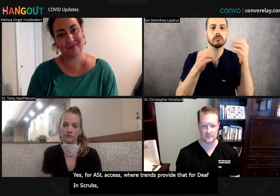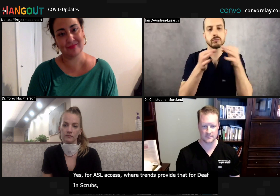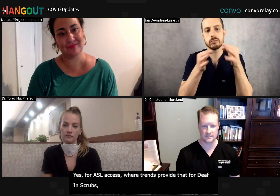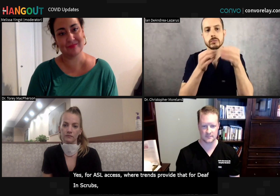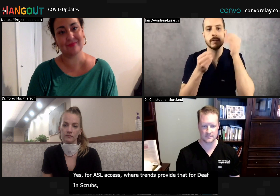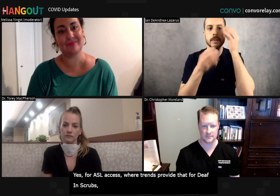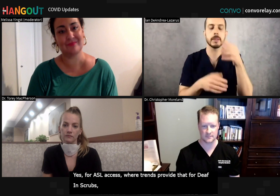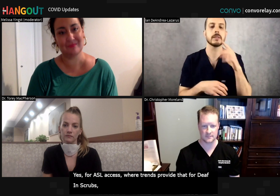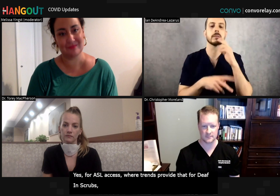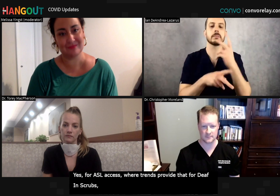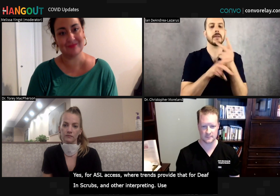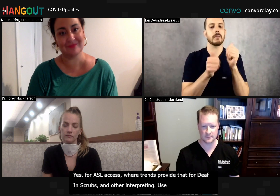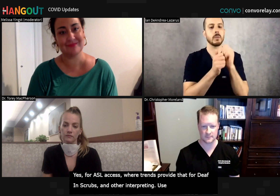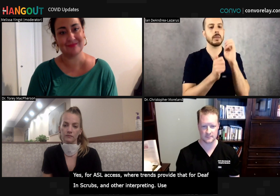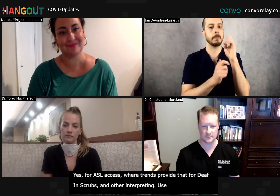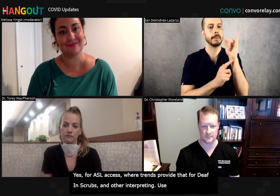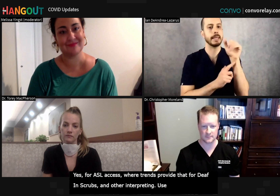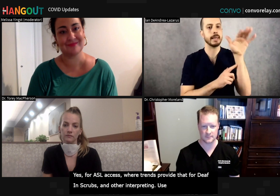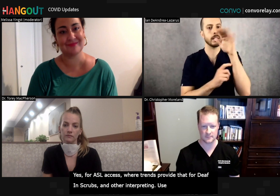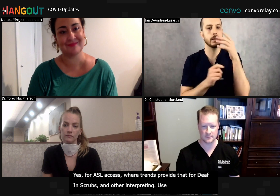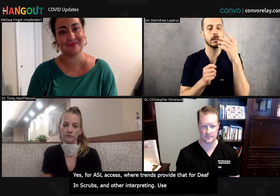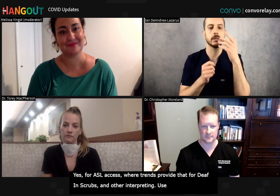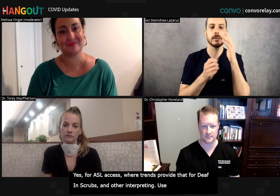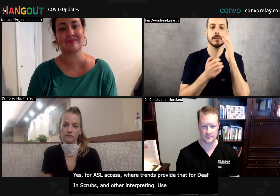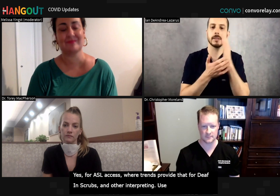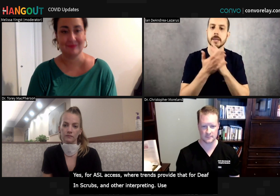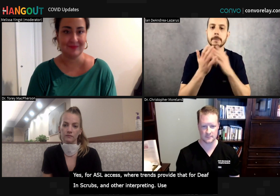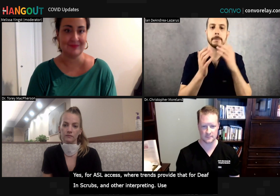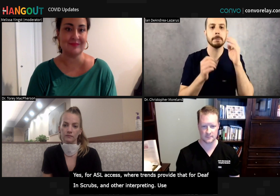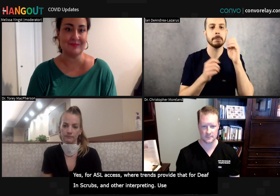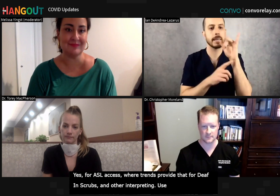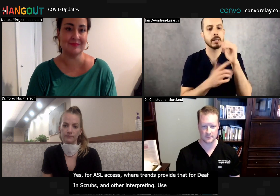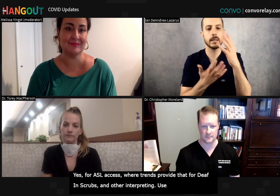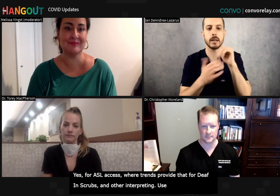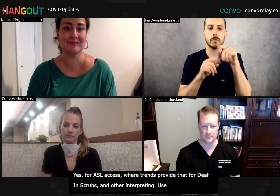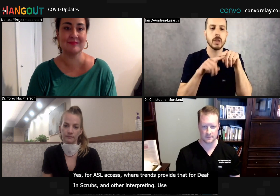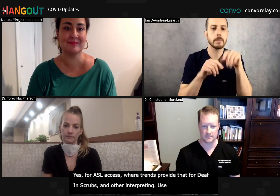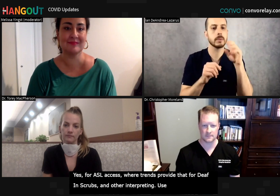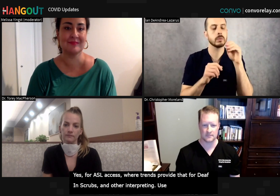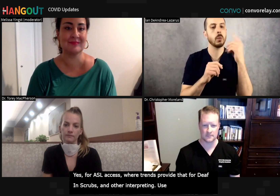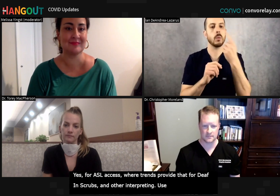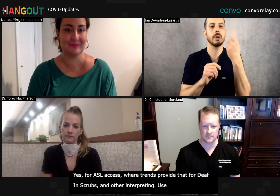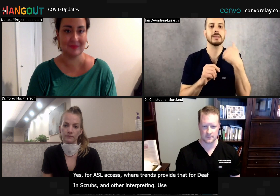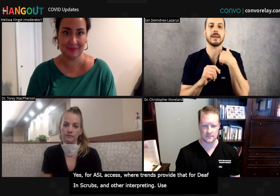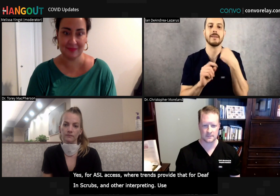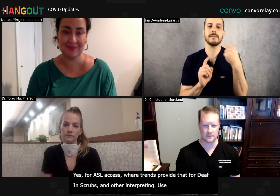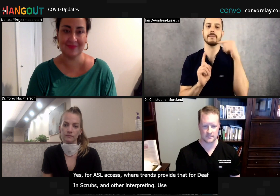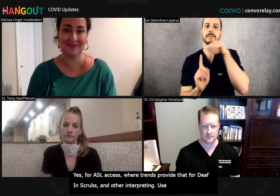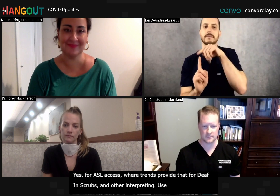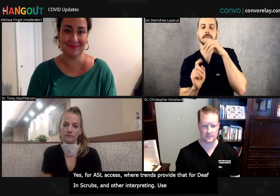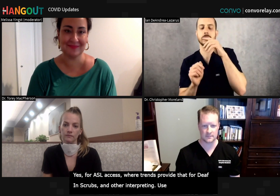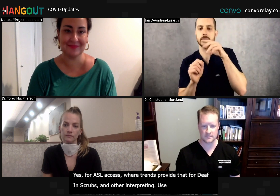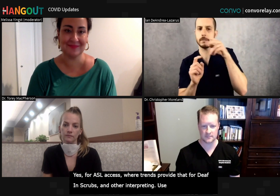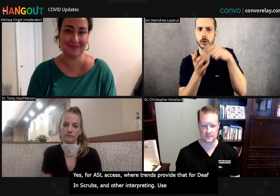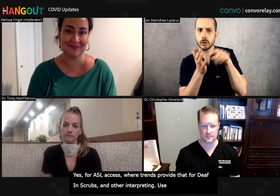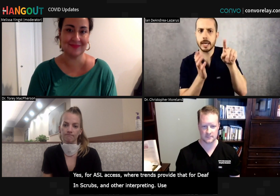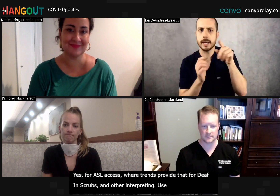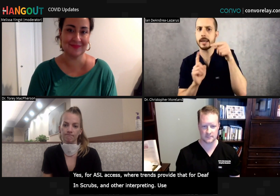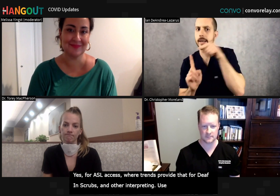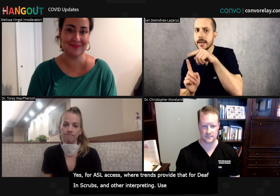and researchers to describe the information. And then as you're looking at the media out there, some media is not reliable. So I suggest you always